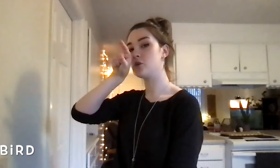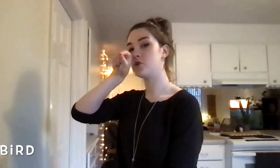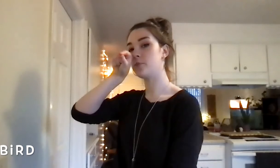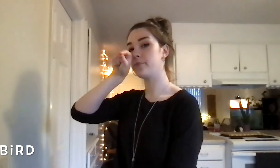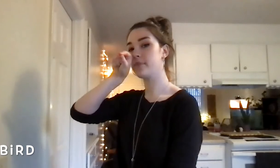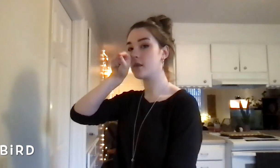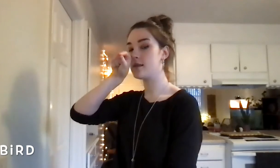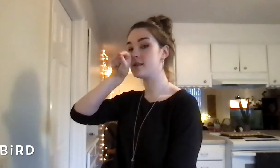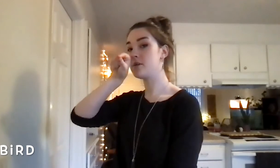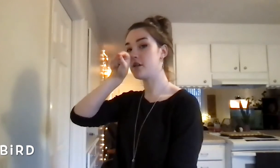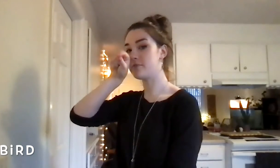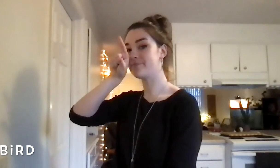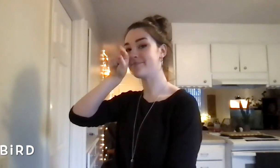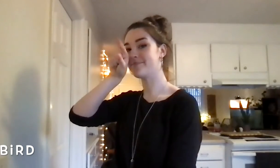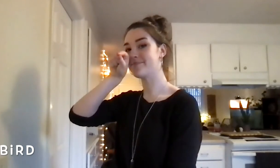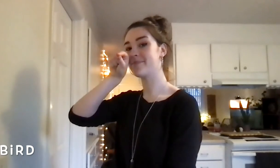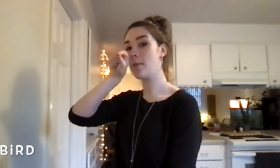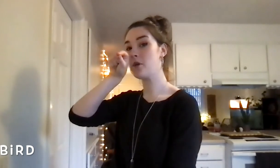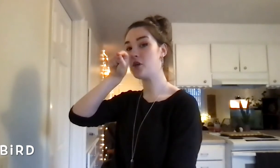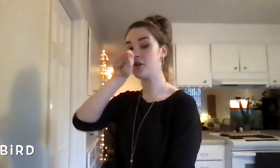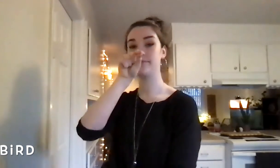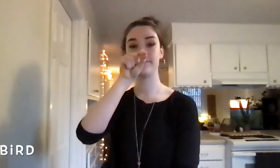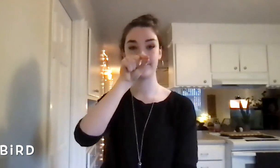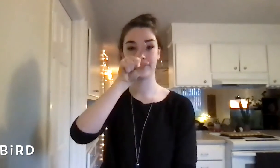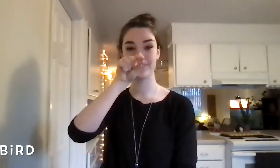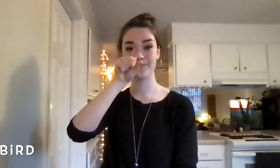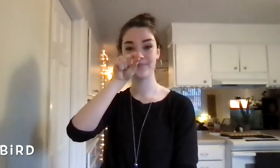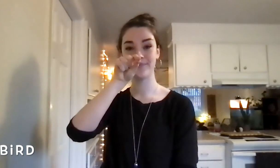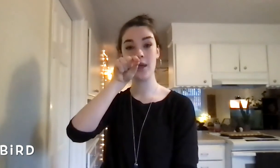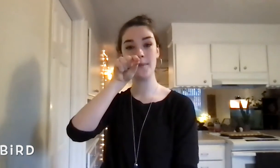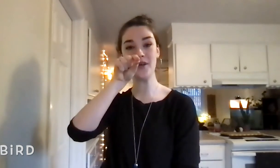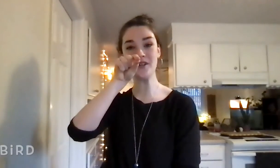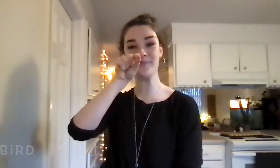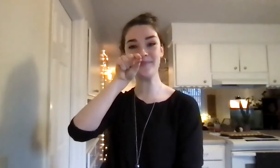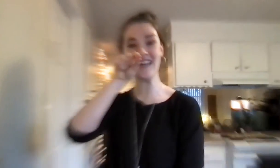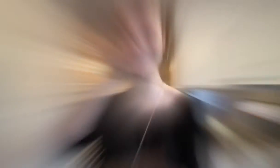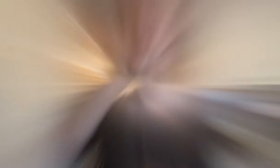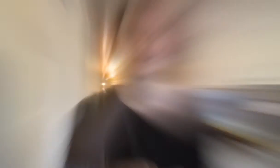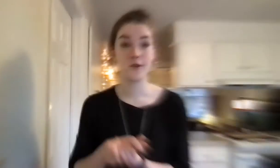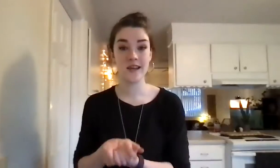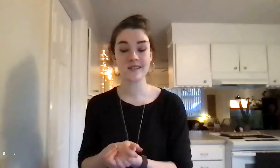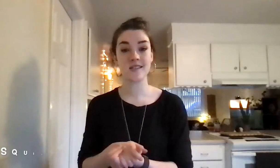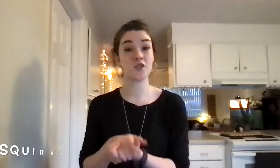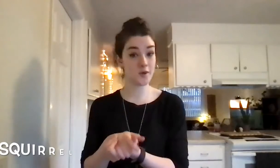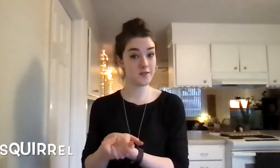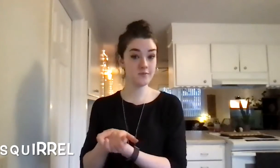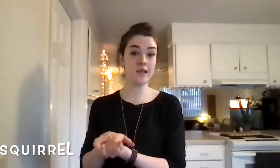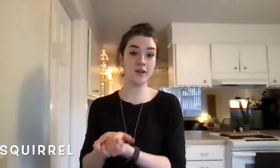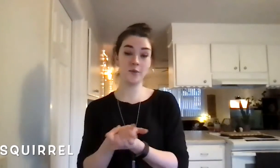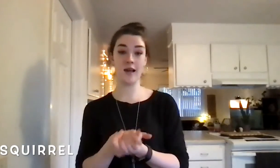chirp. And this is bird. Bird. Bird. Nice. So next is squirrel. I know we have a